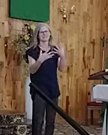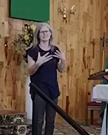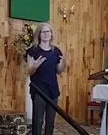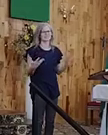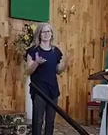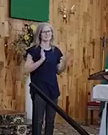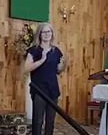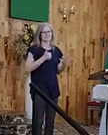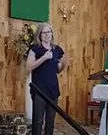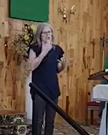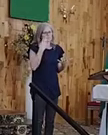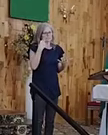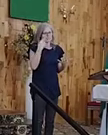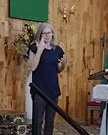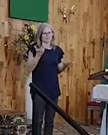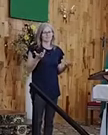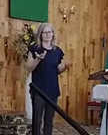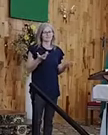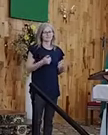in our own experience.